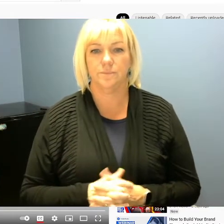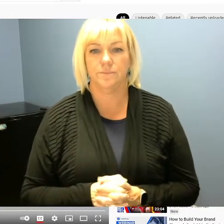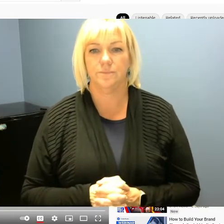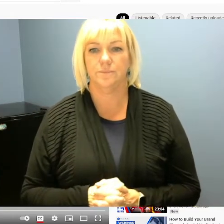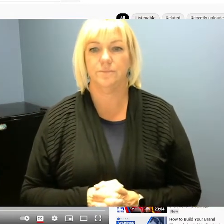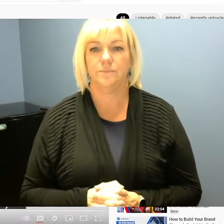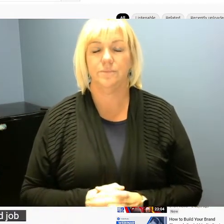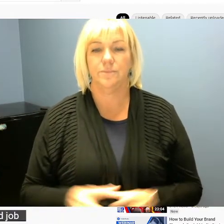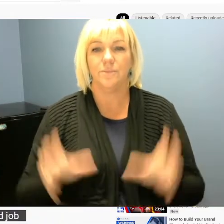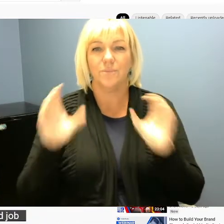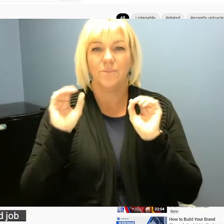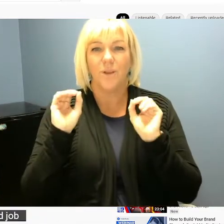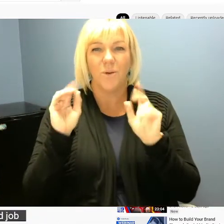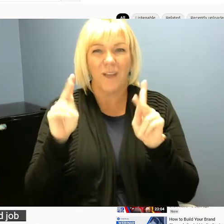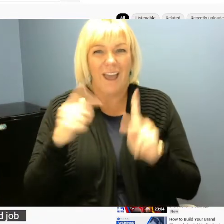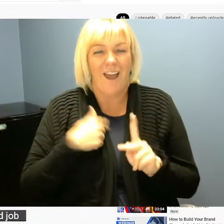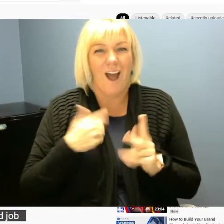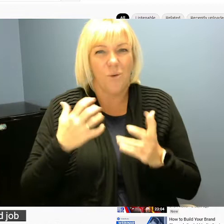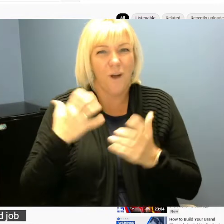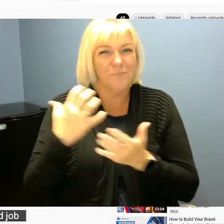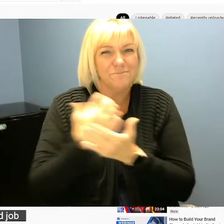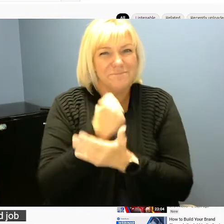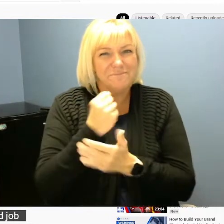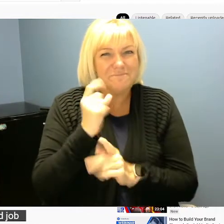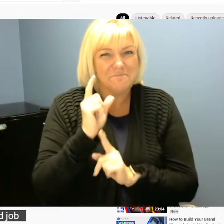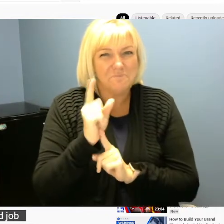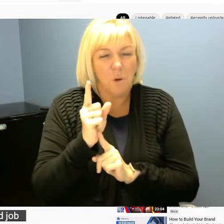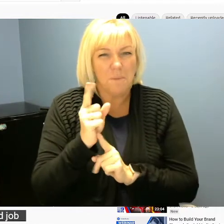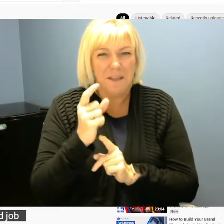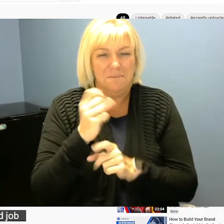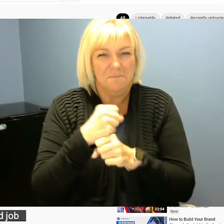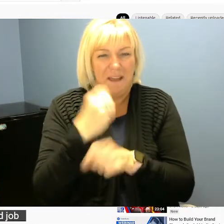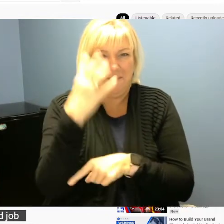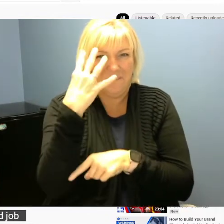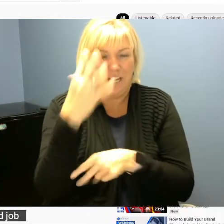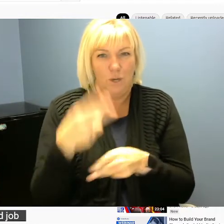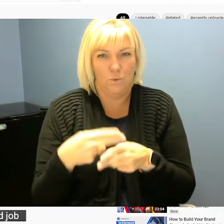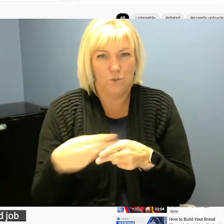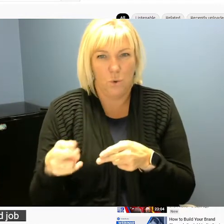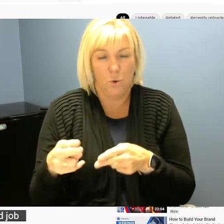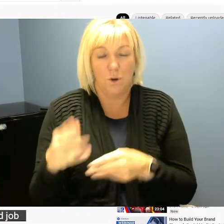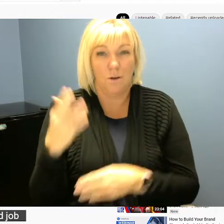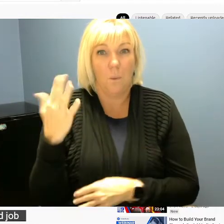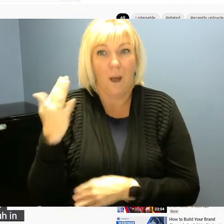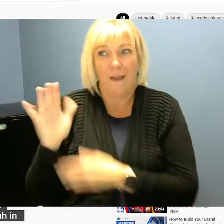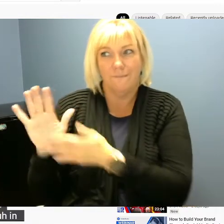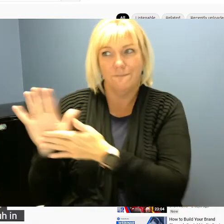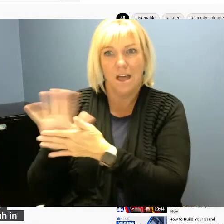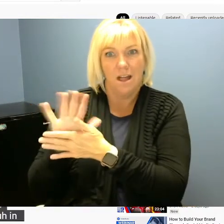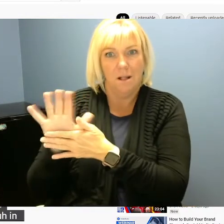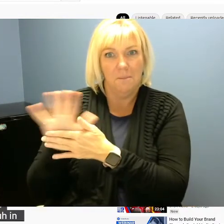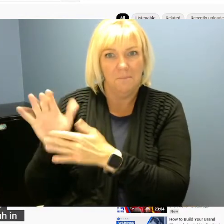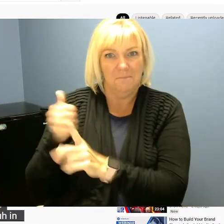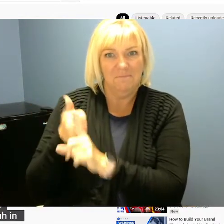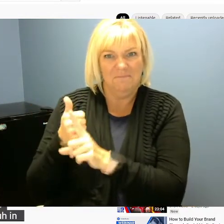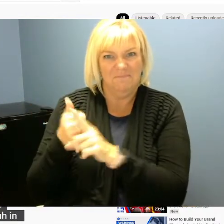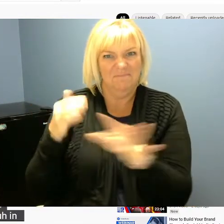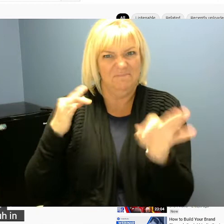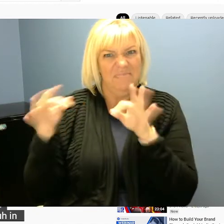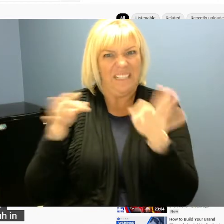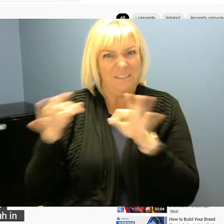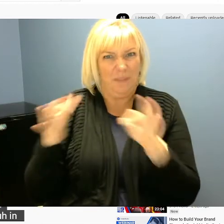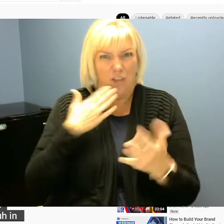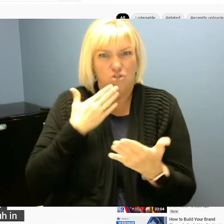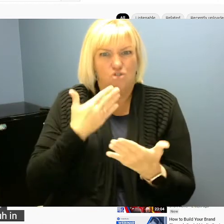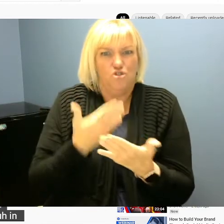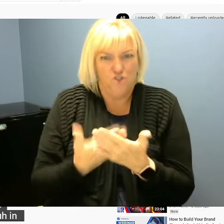All right. This is a short little video because the film clip does a pretty good job of looking at kind of